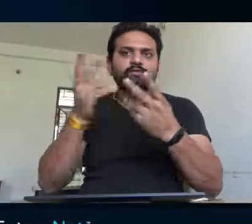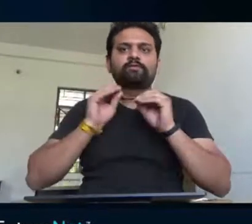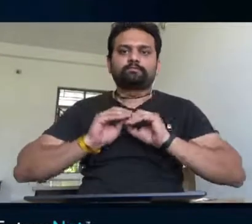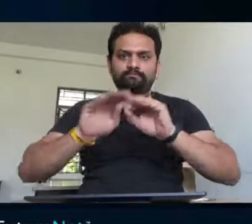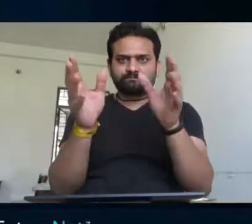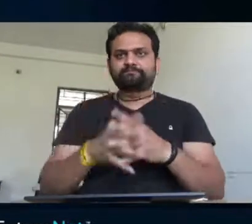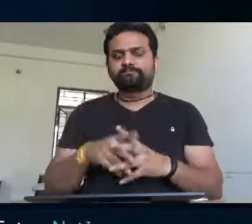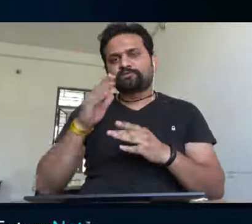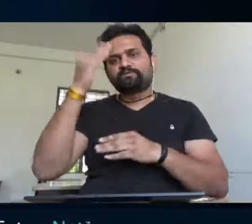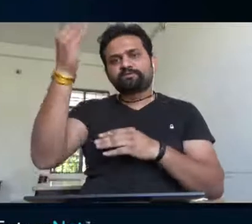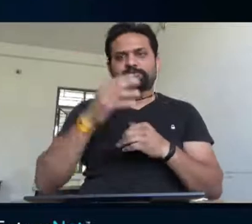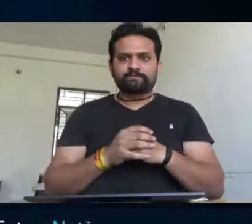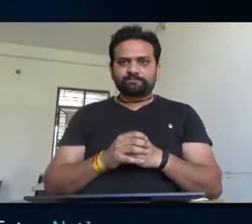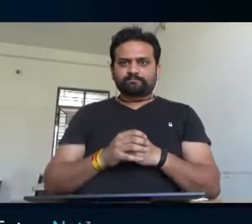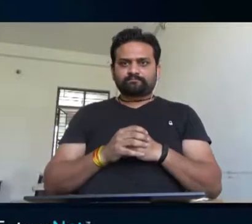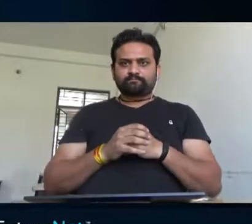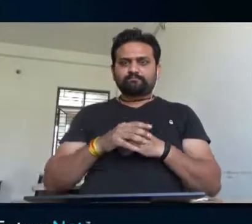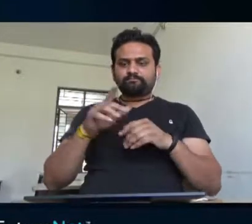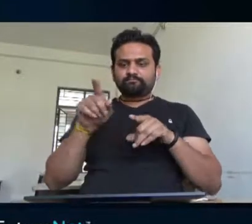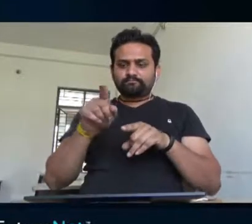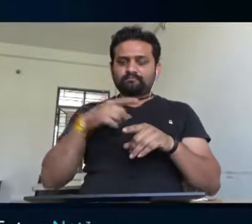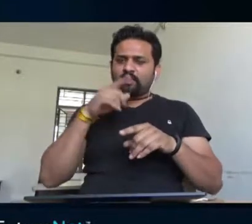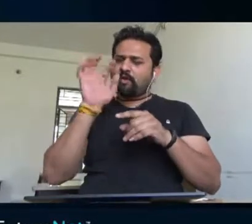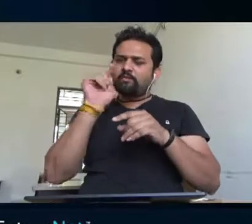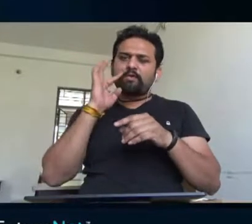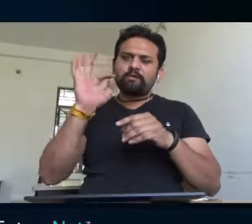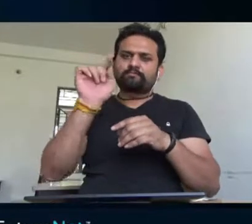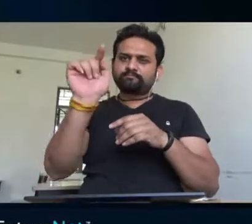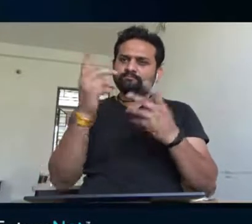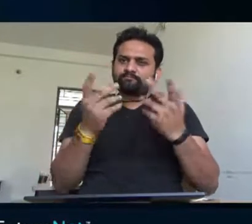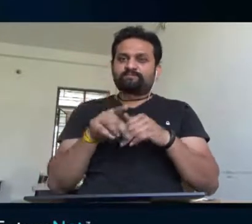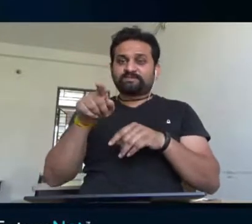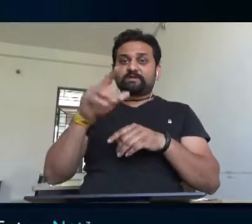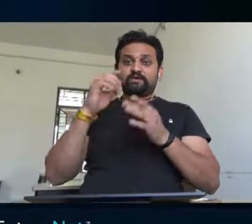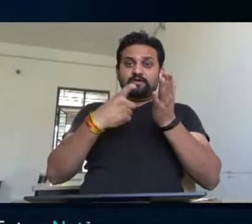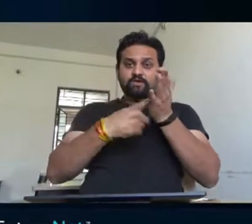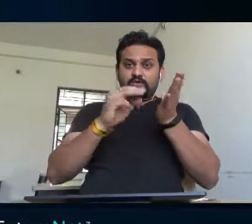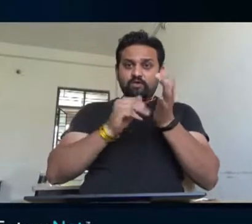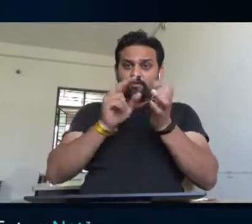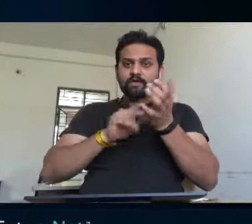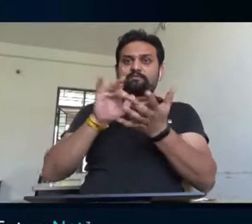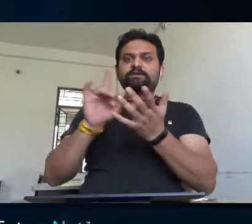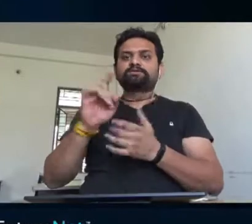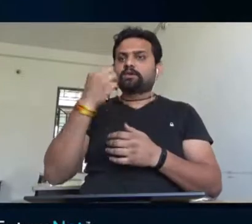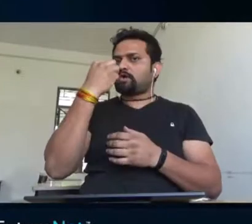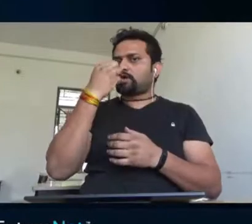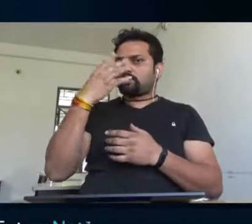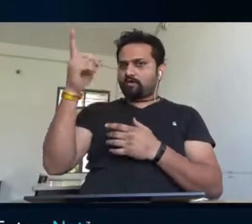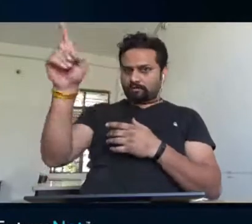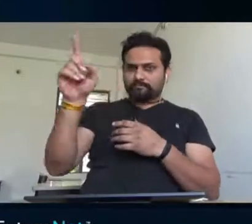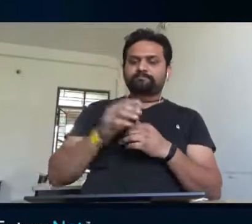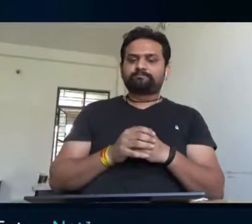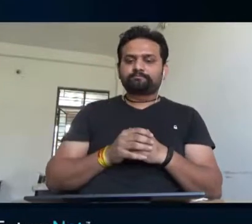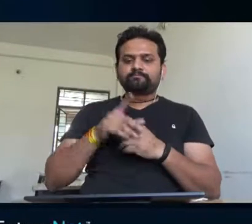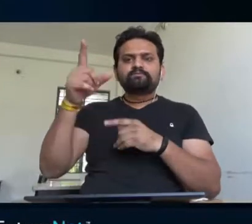in the future. And Roman is a good point, because Roman is in Hong Kong, and he is